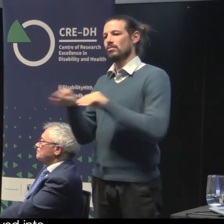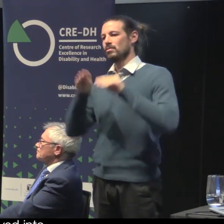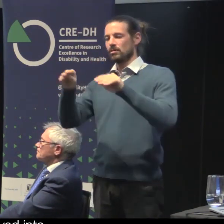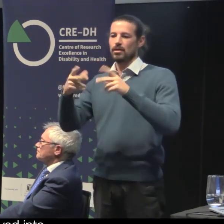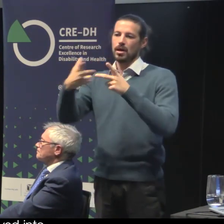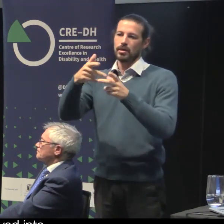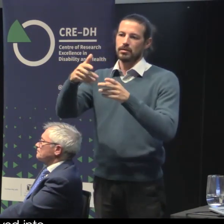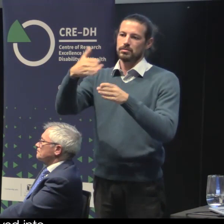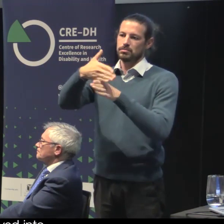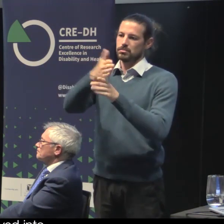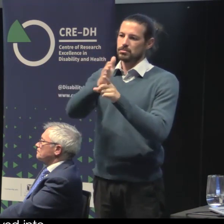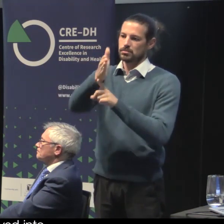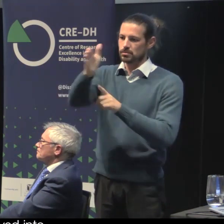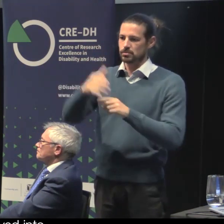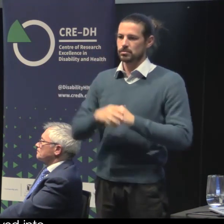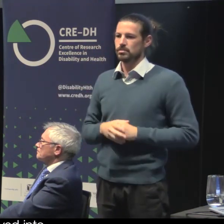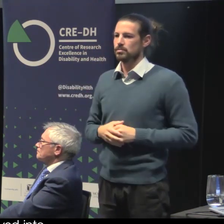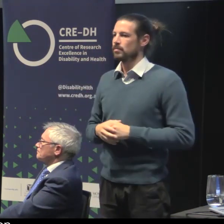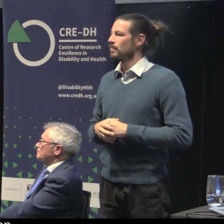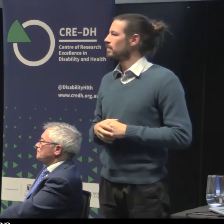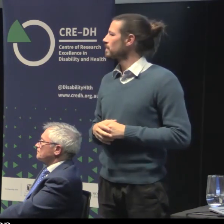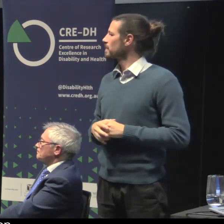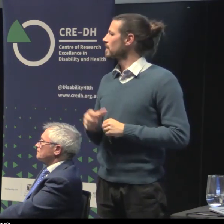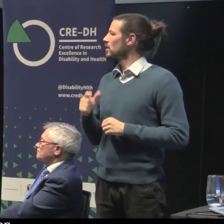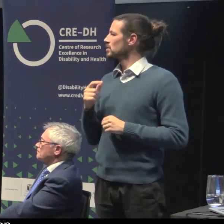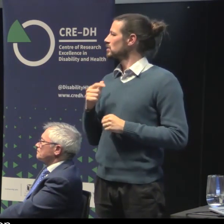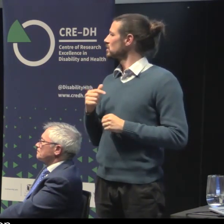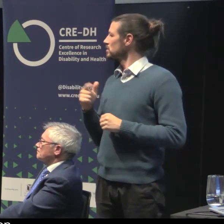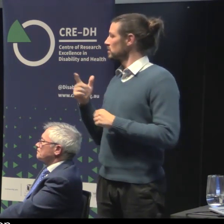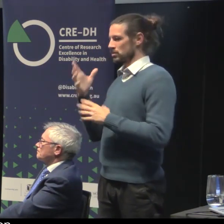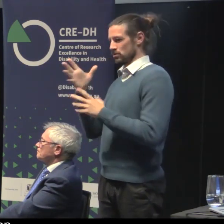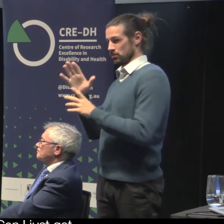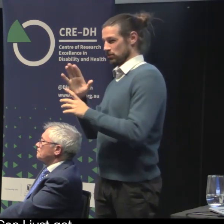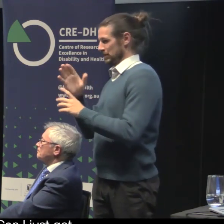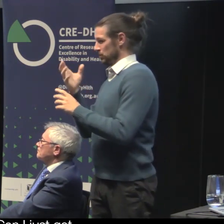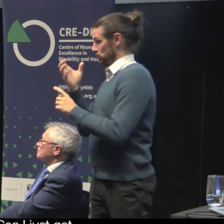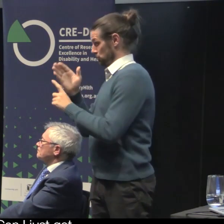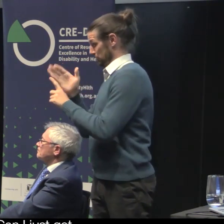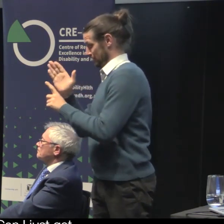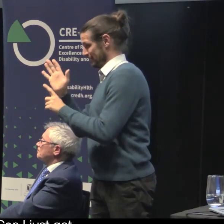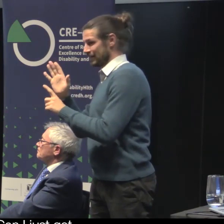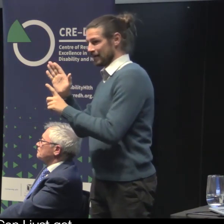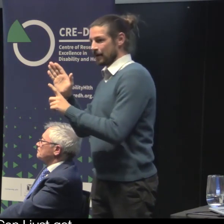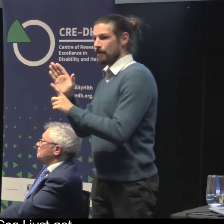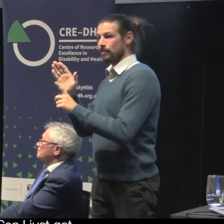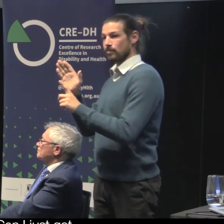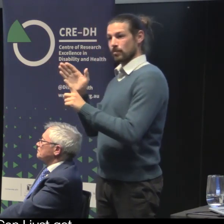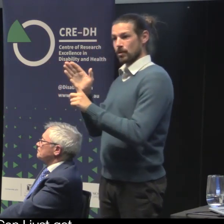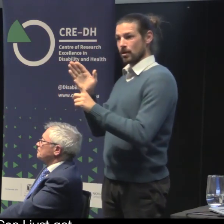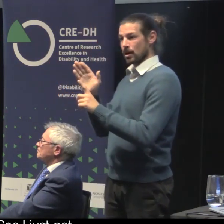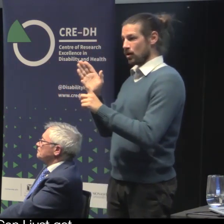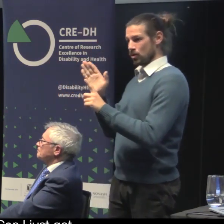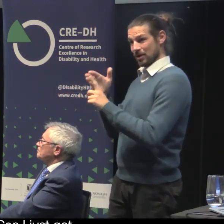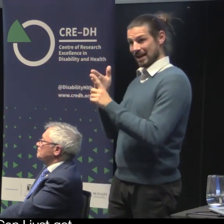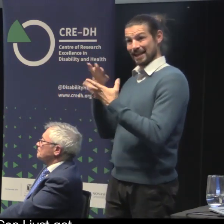a different sphere, education, with my own programs. Hey, can I just get you to just... move on to